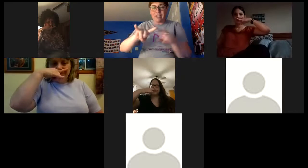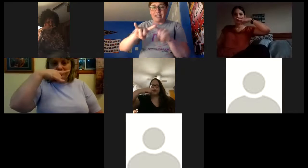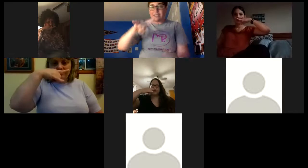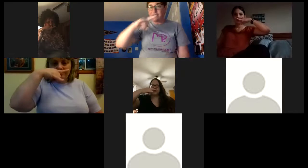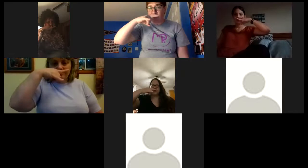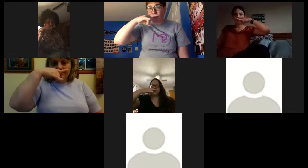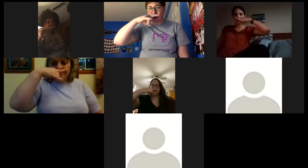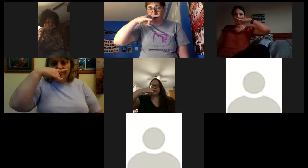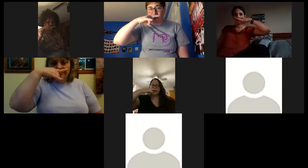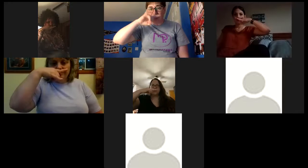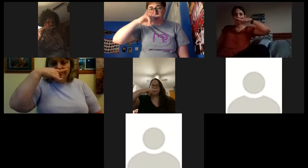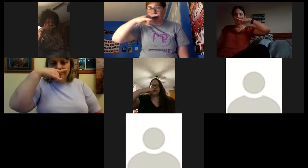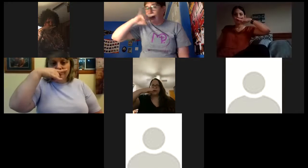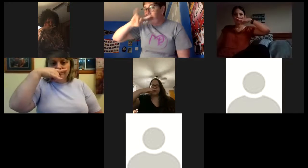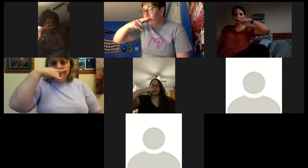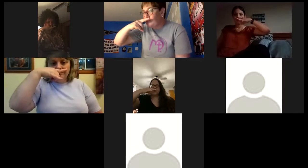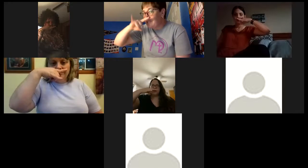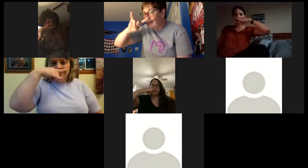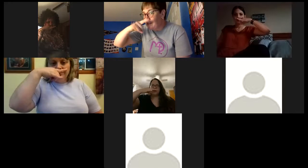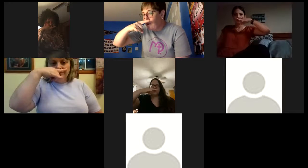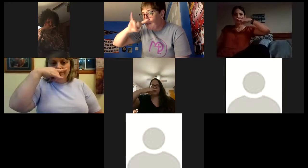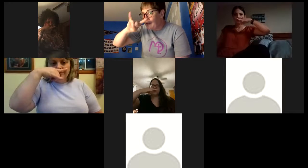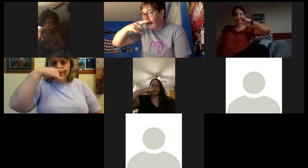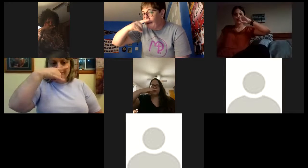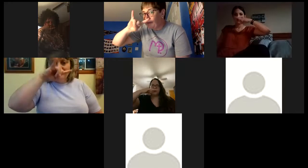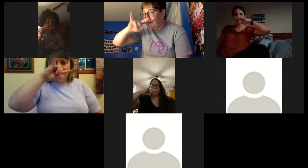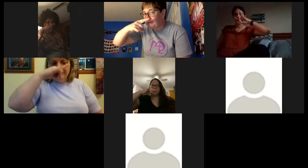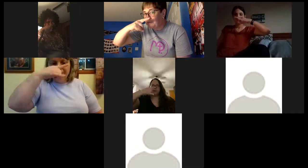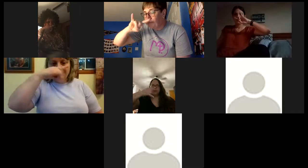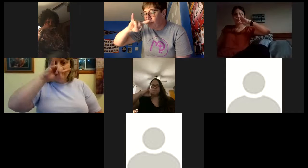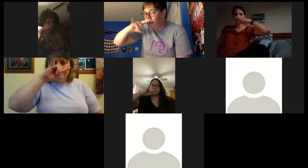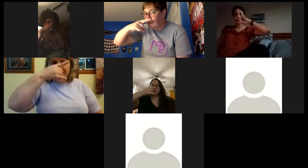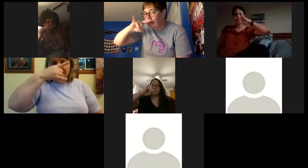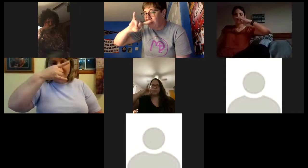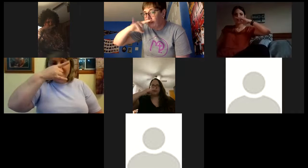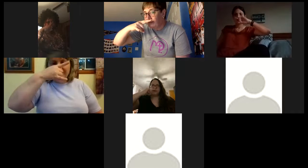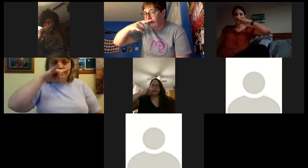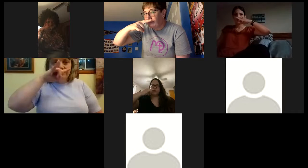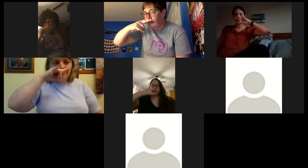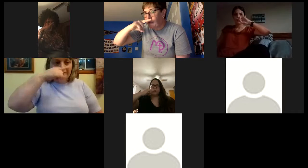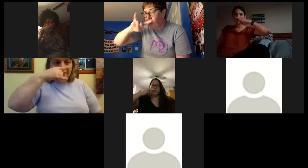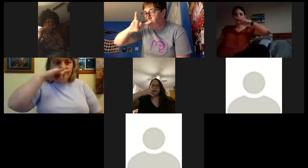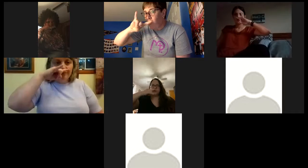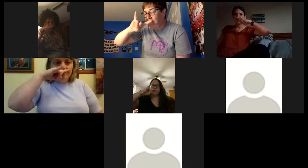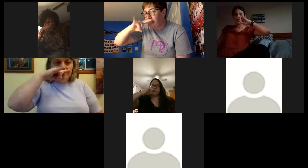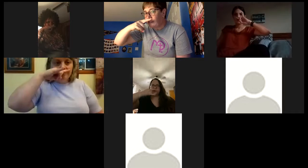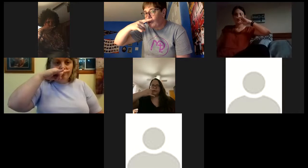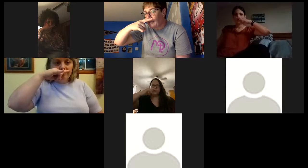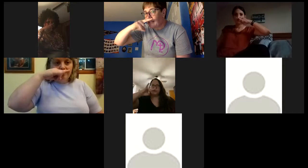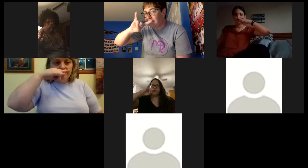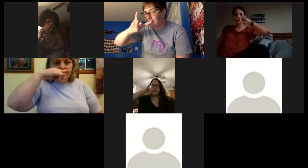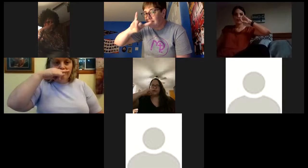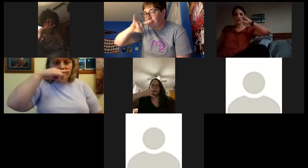with your index finger if you don't want to, and you're just going to go up and down with your pinky, but the whole hand